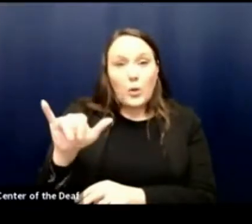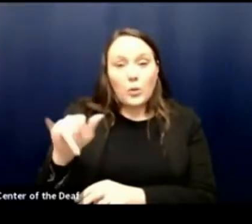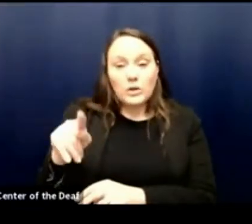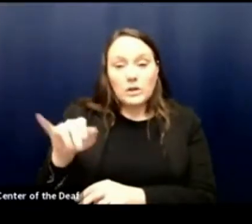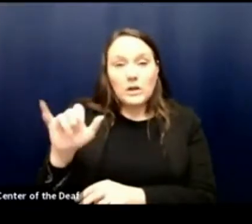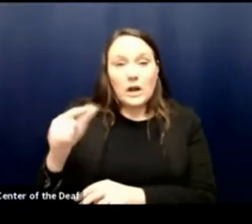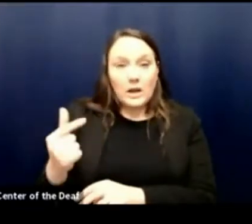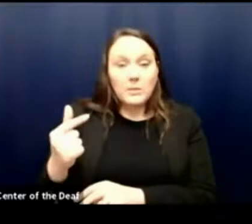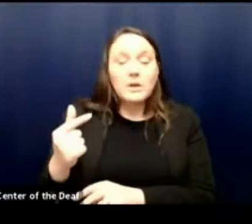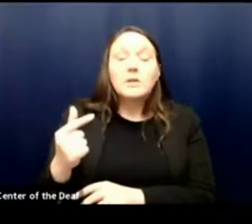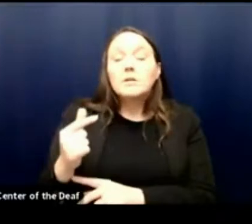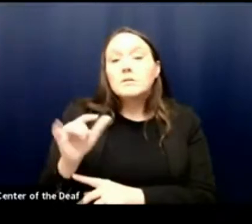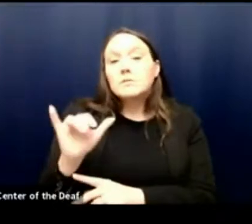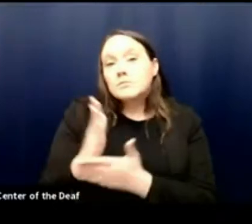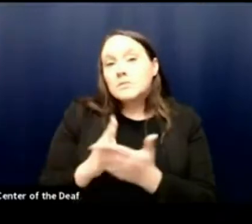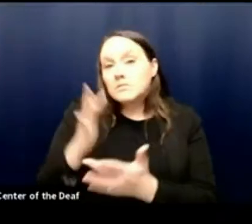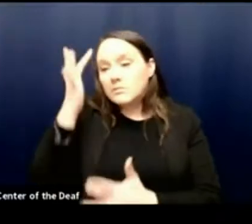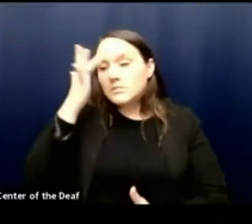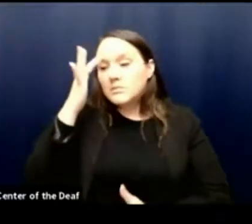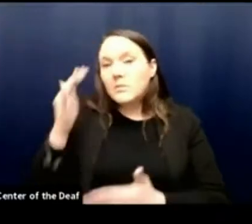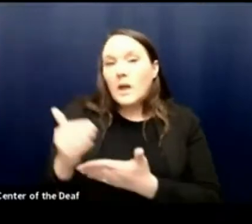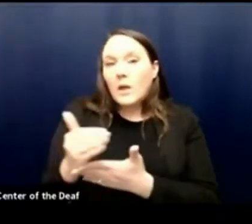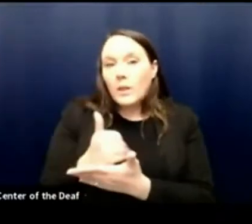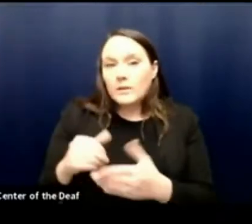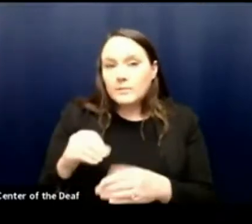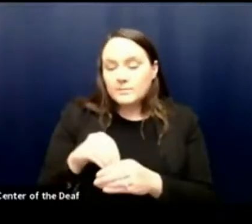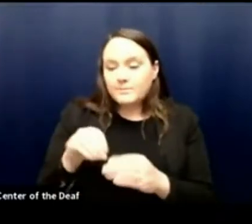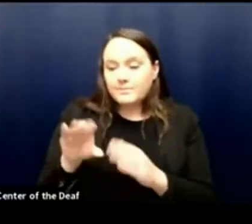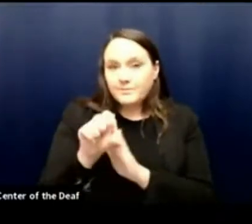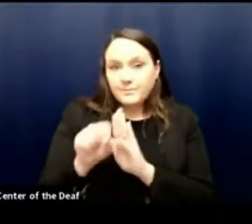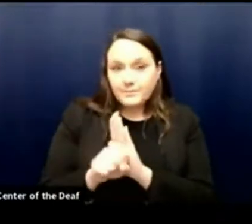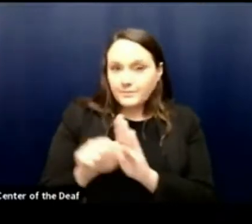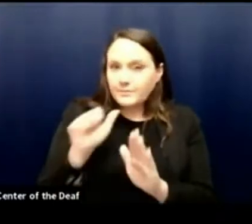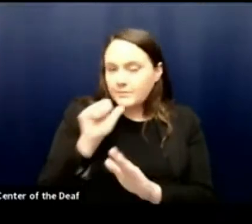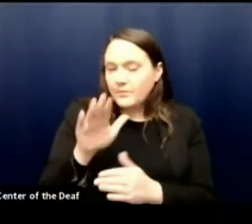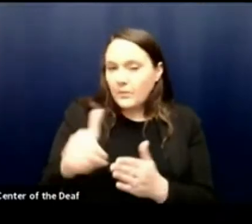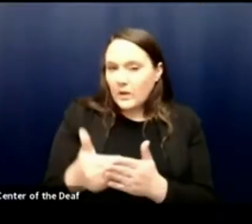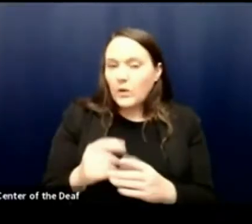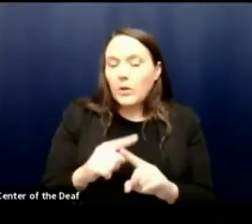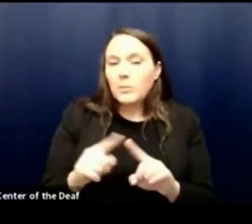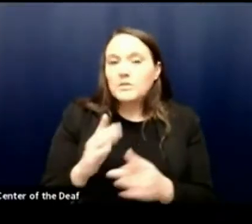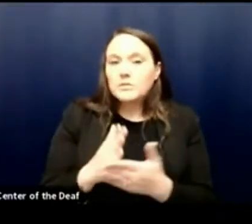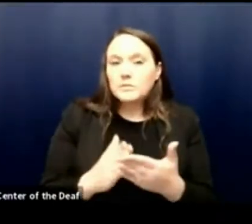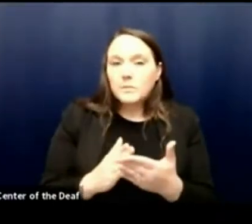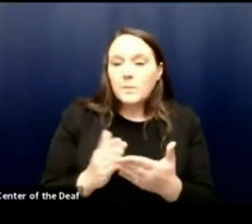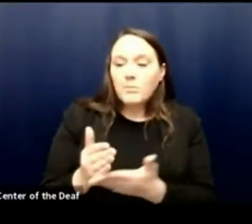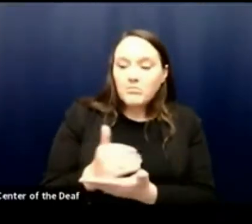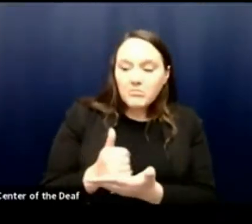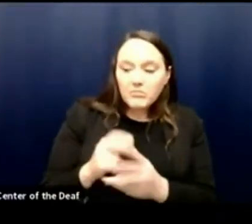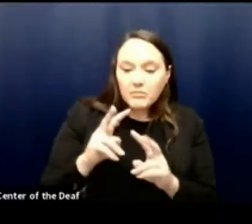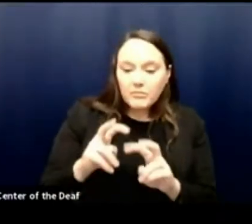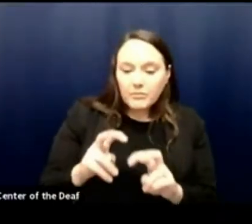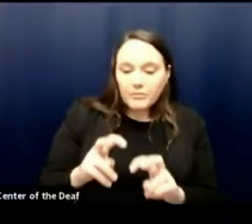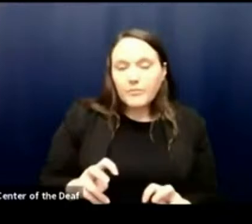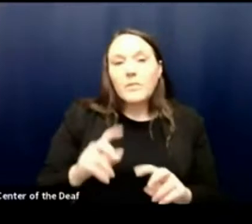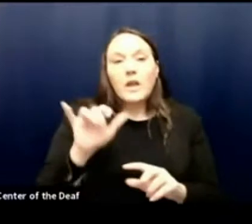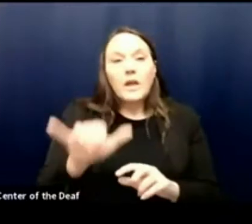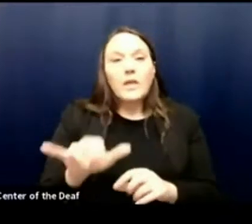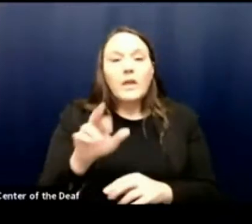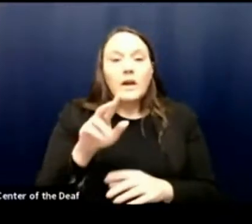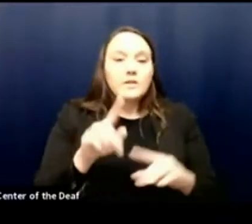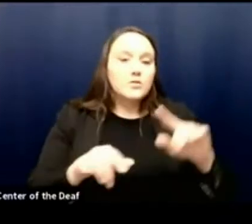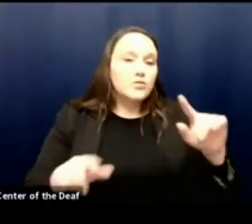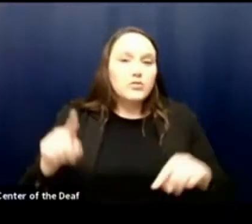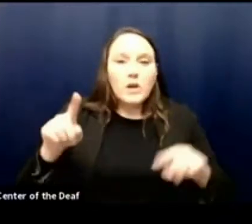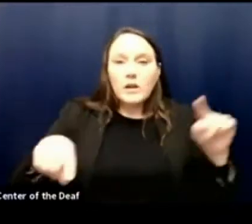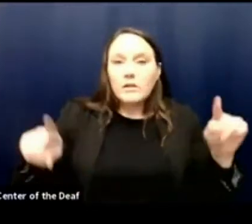of the viruses that are collected in the state, not all of them. And so, that's random. And to my knowledge, we